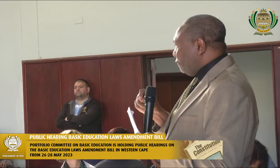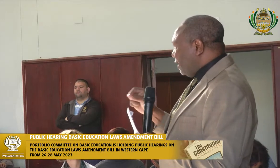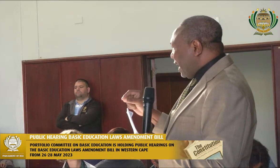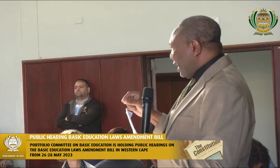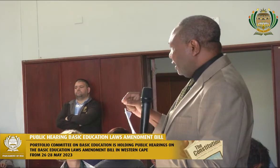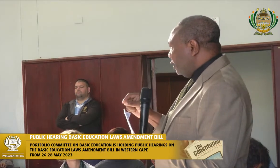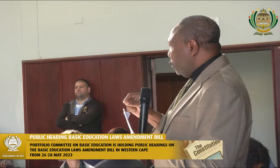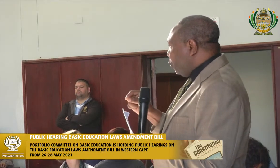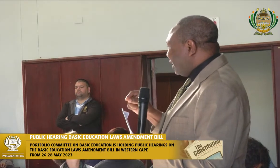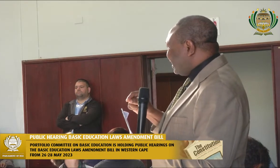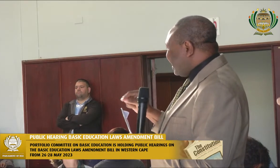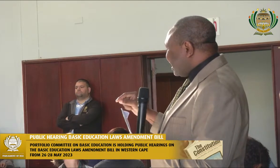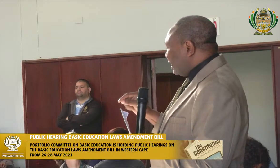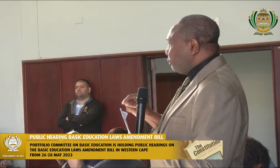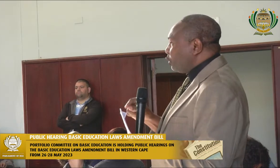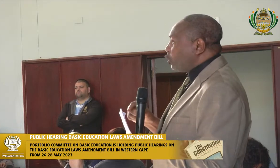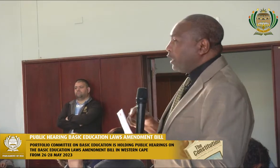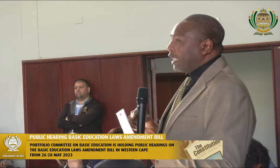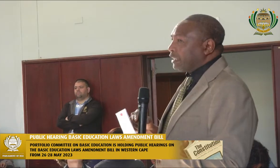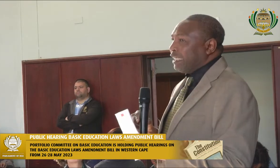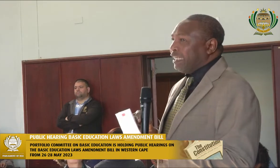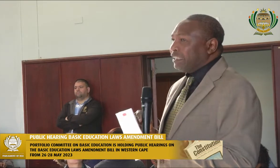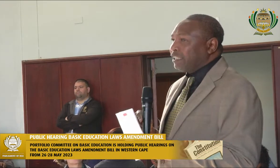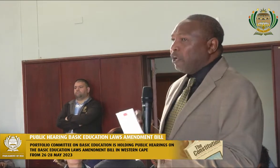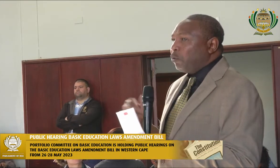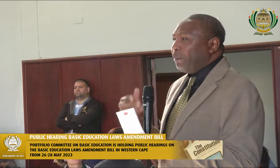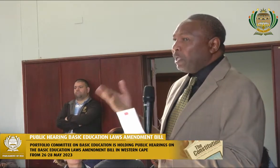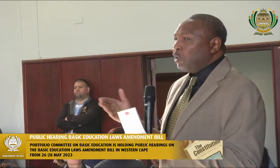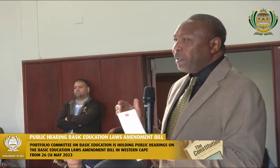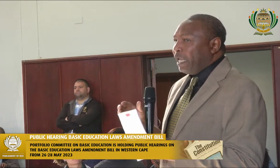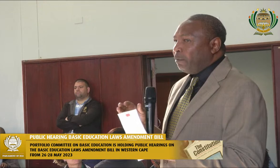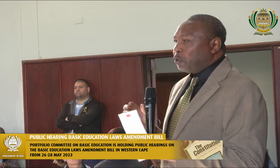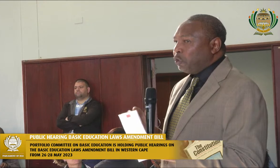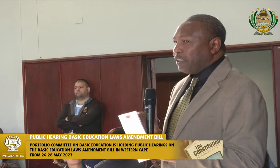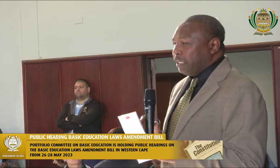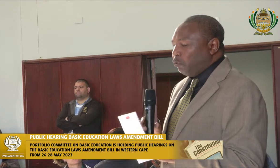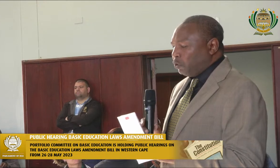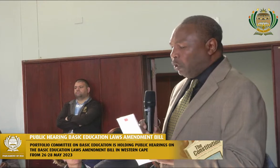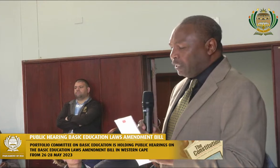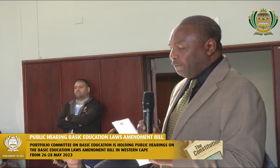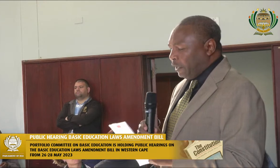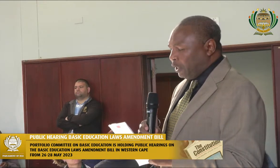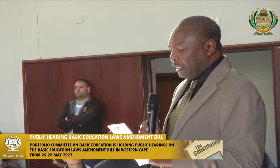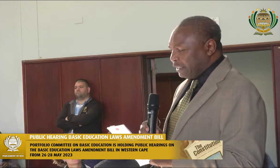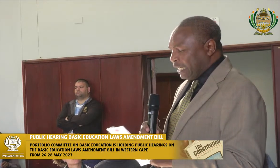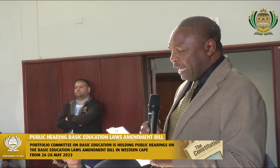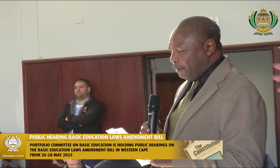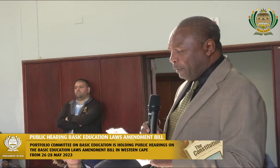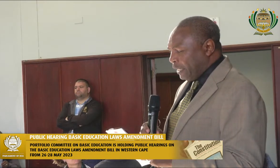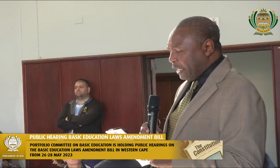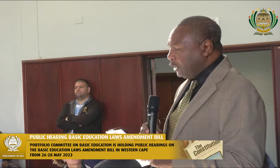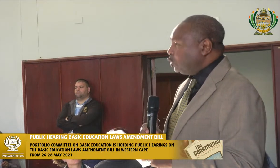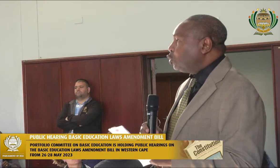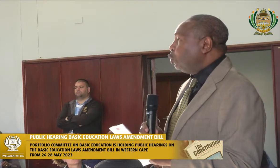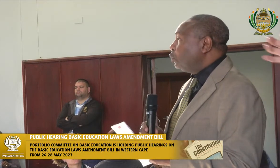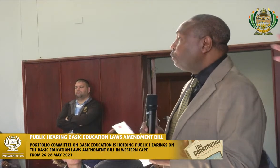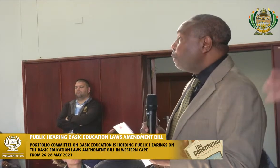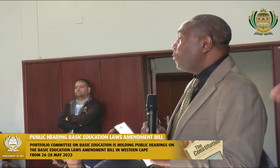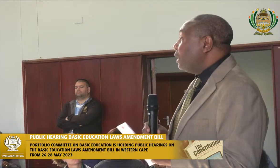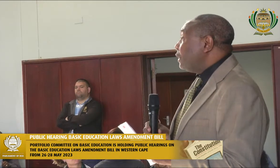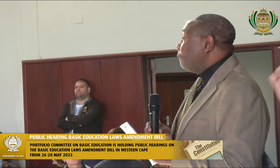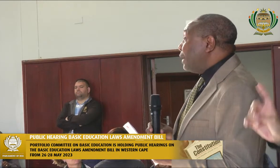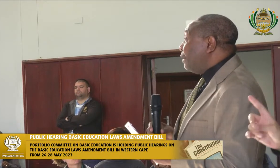and define what serious misconduct is, we may not be able to deal with all the violence that are happening in